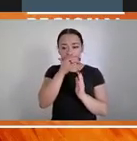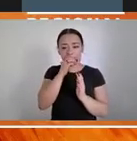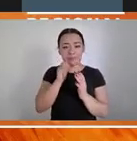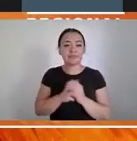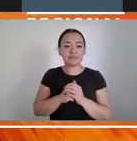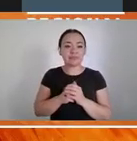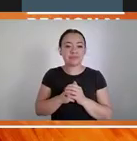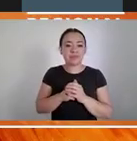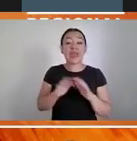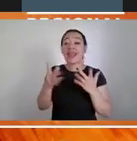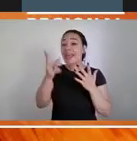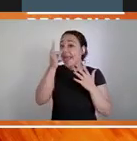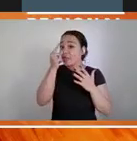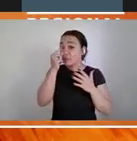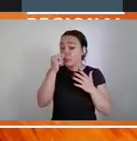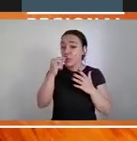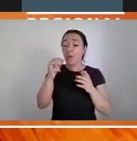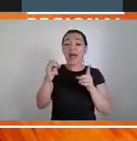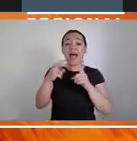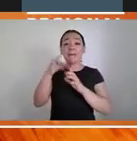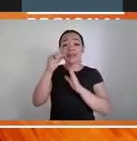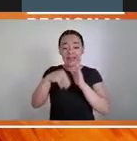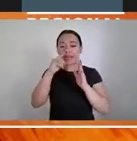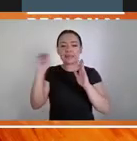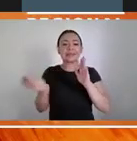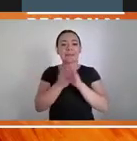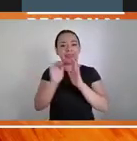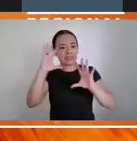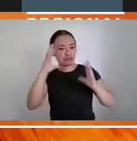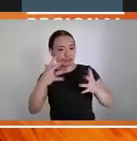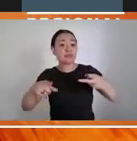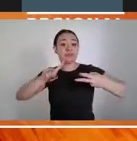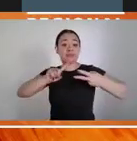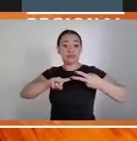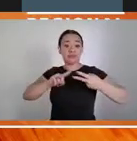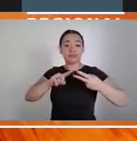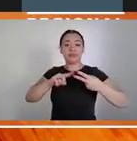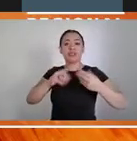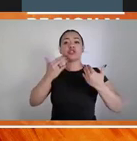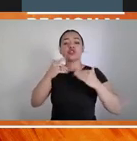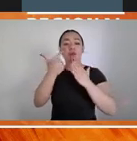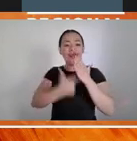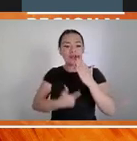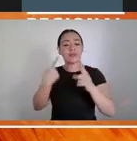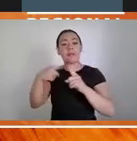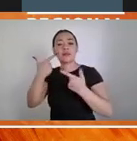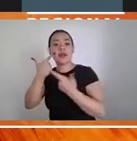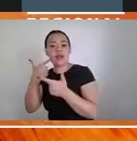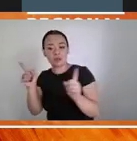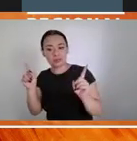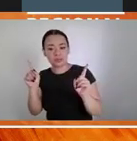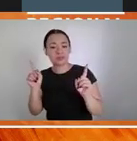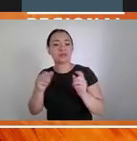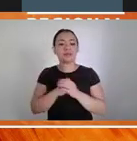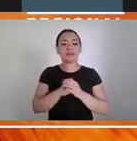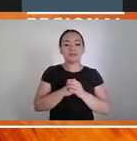submit an expression of interest. Second stage is shortlisting and announcement. The